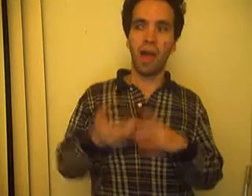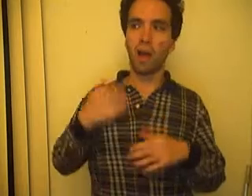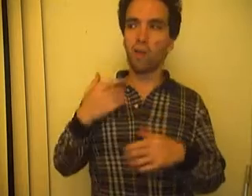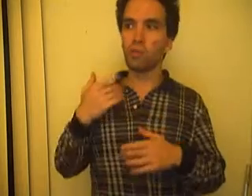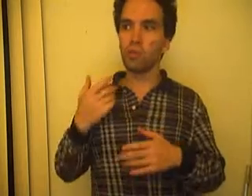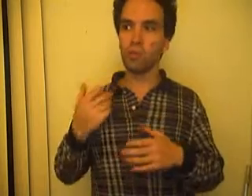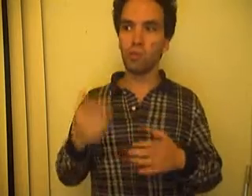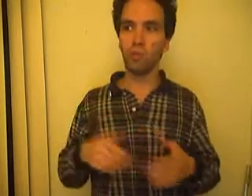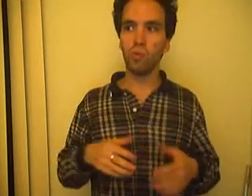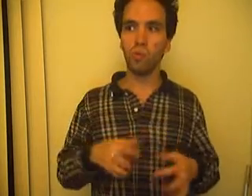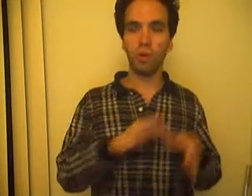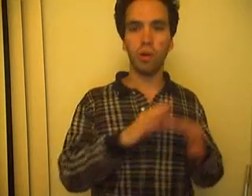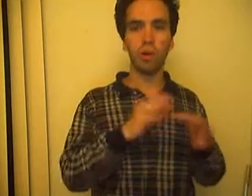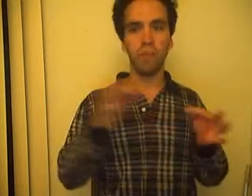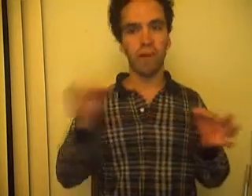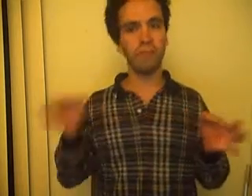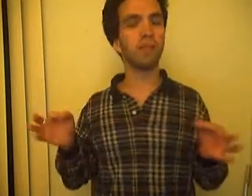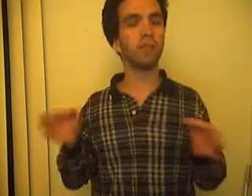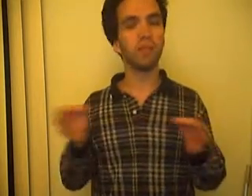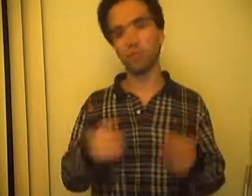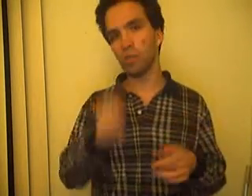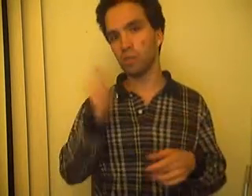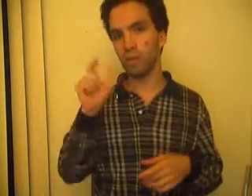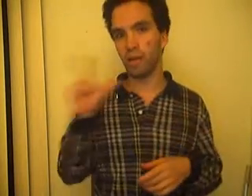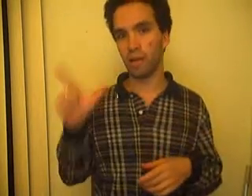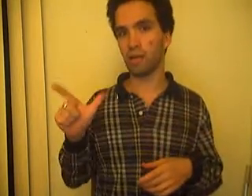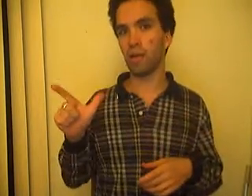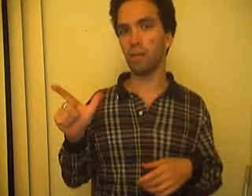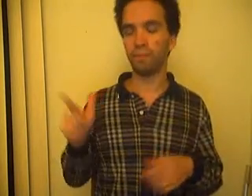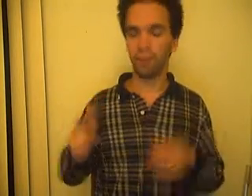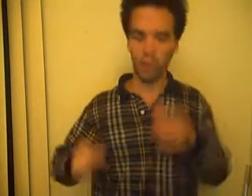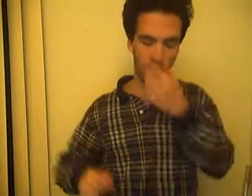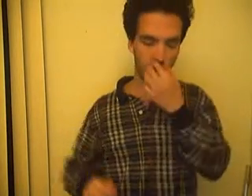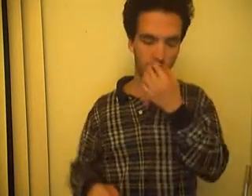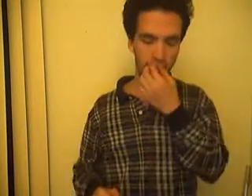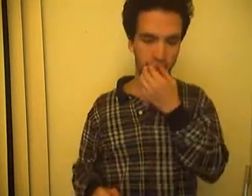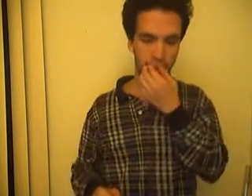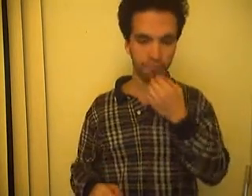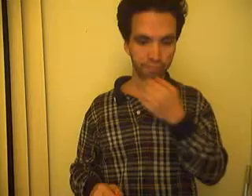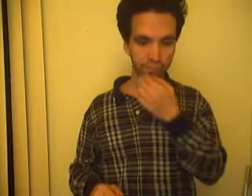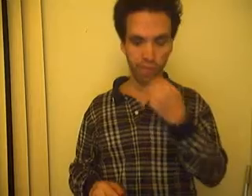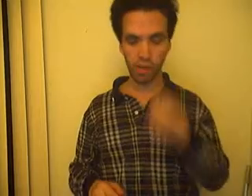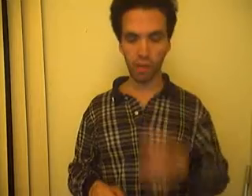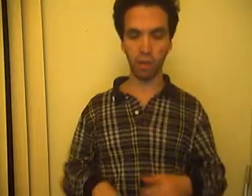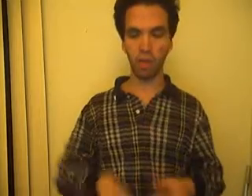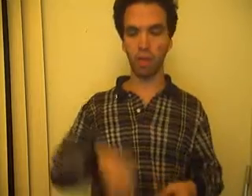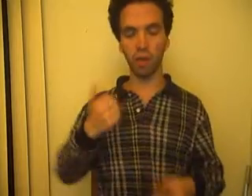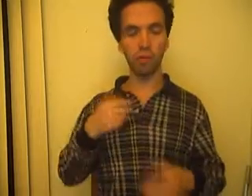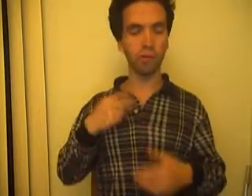how to make sentences in ASL. Another